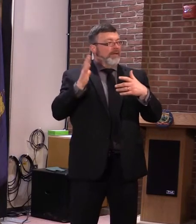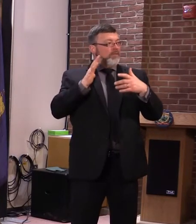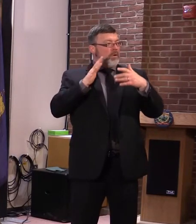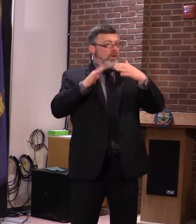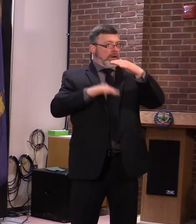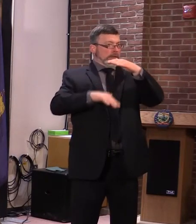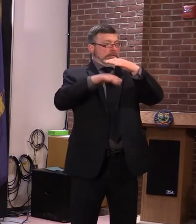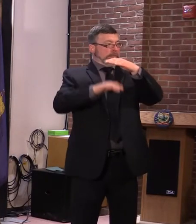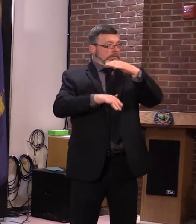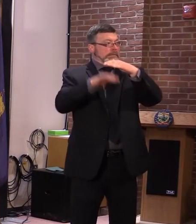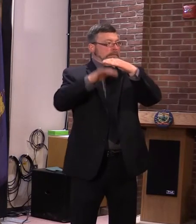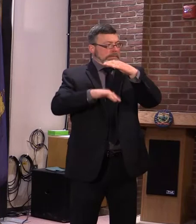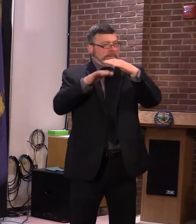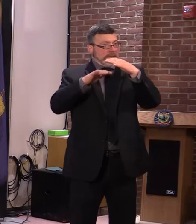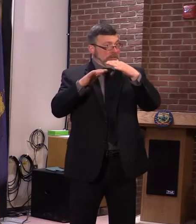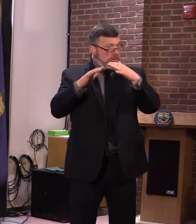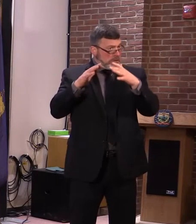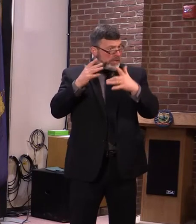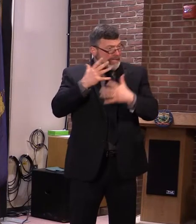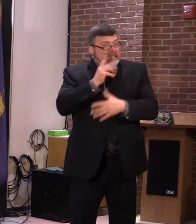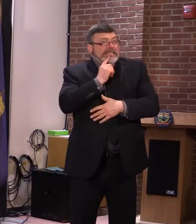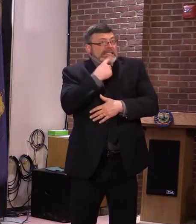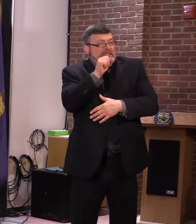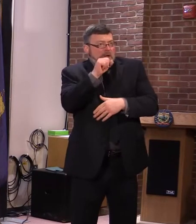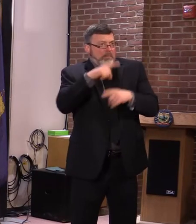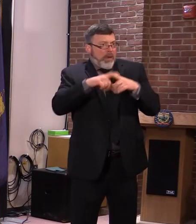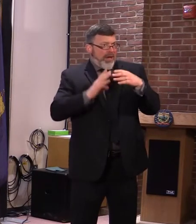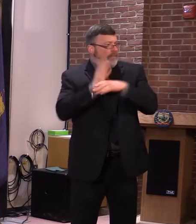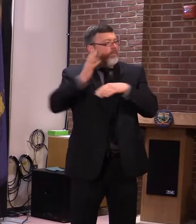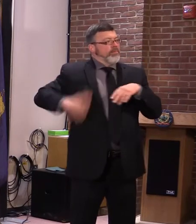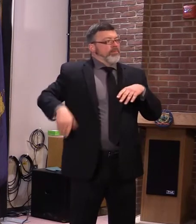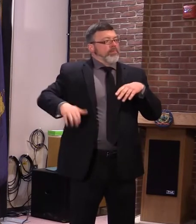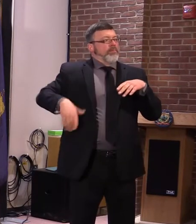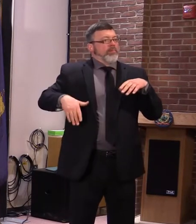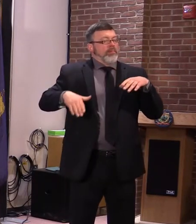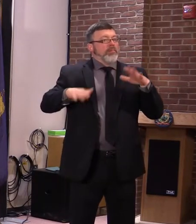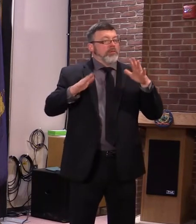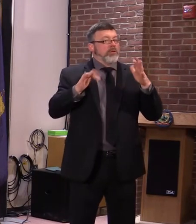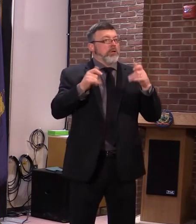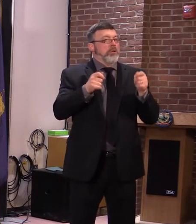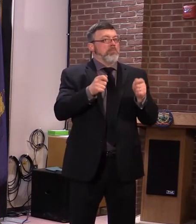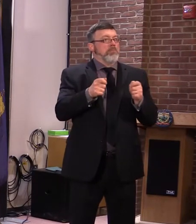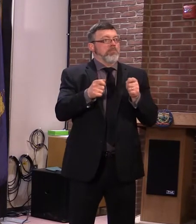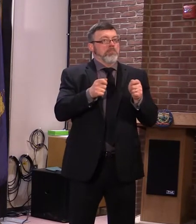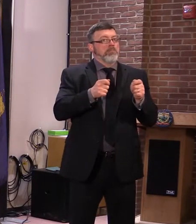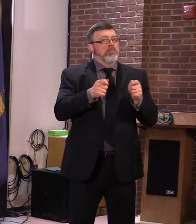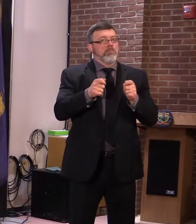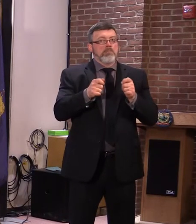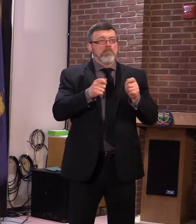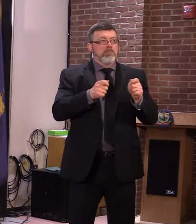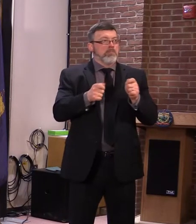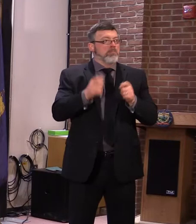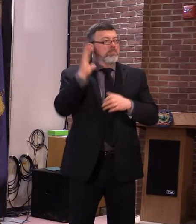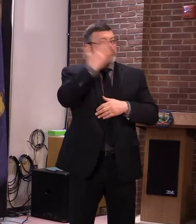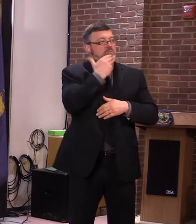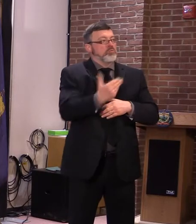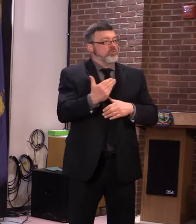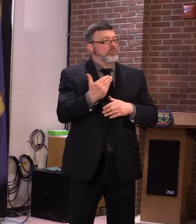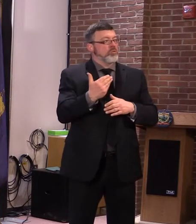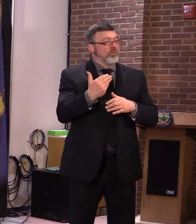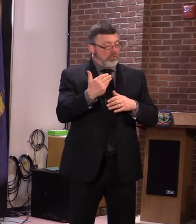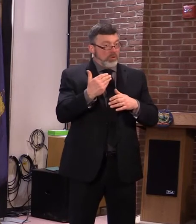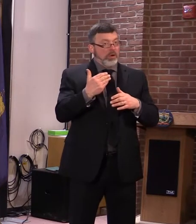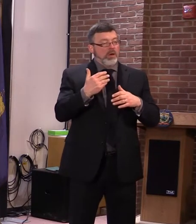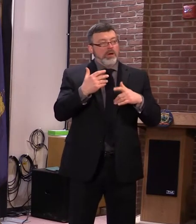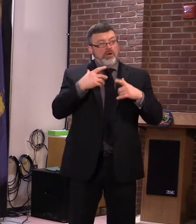to subacute settings. This helps to reduce the pressure on our hospital system. Like other components of